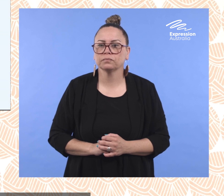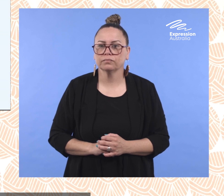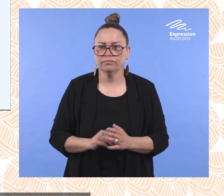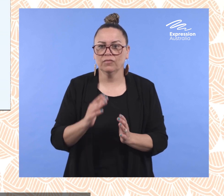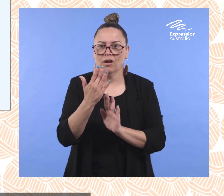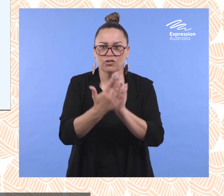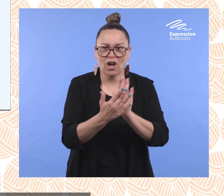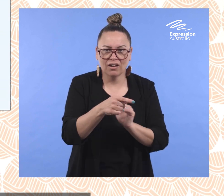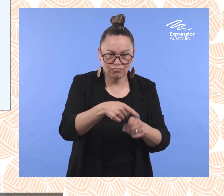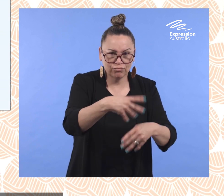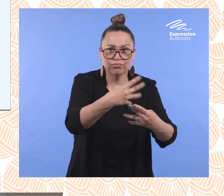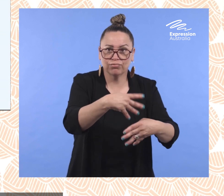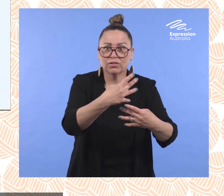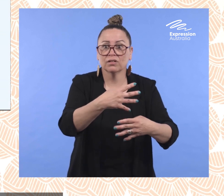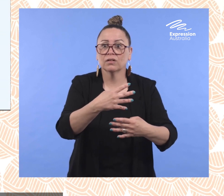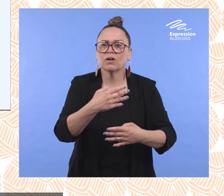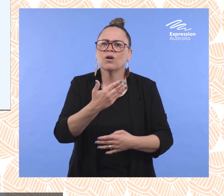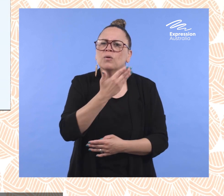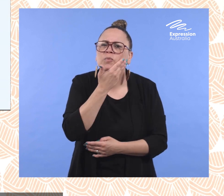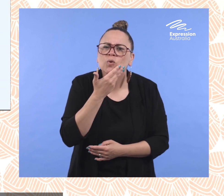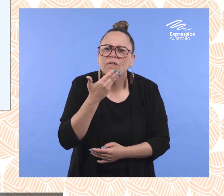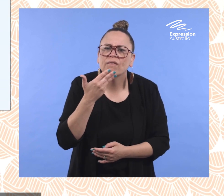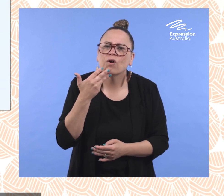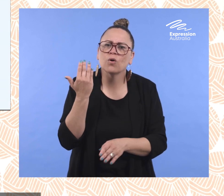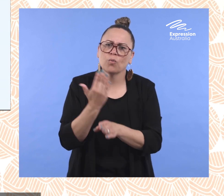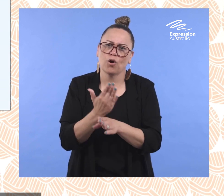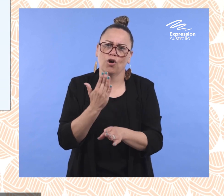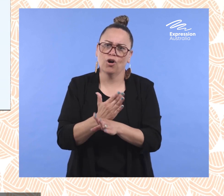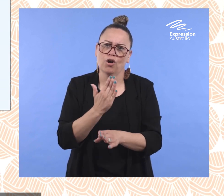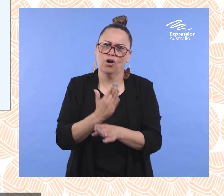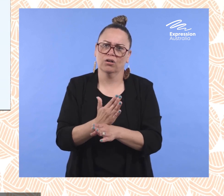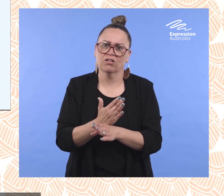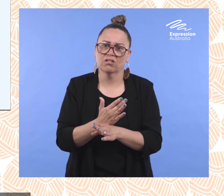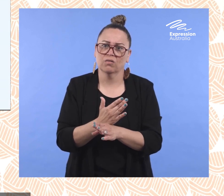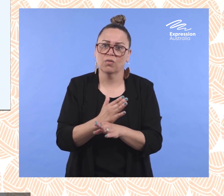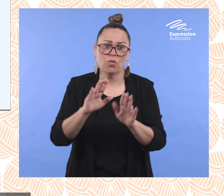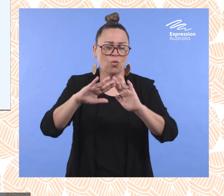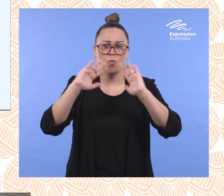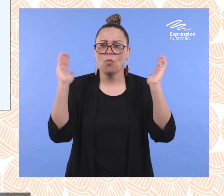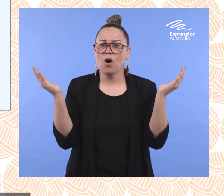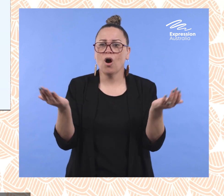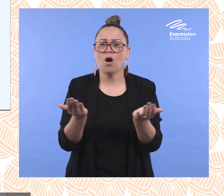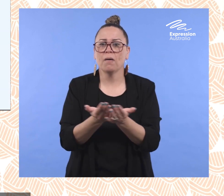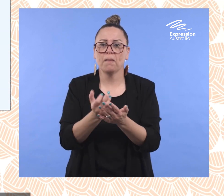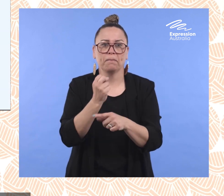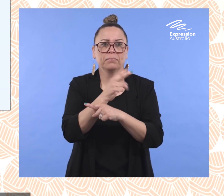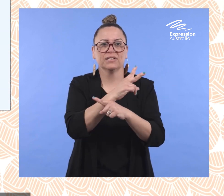One of the most beautiful patchworks in the world. It is rich, absolutely.